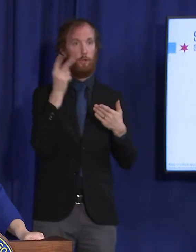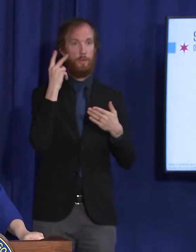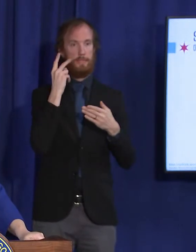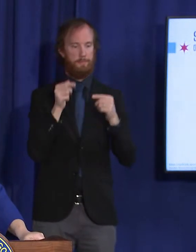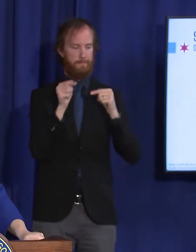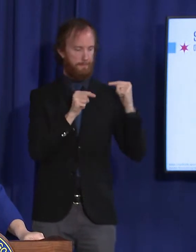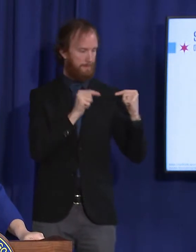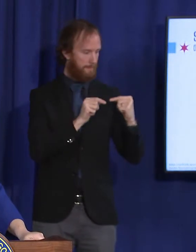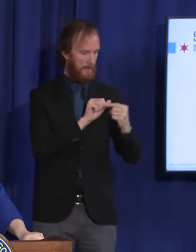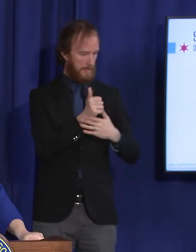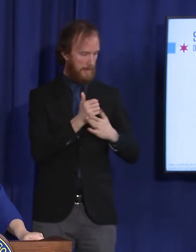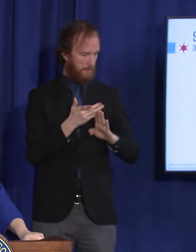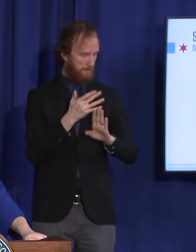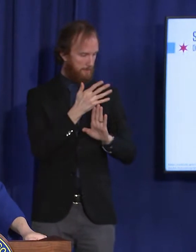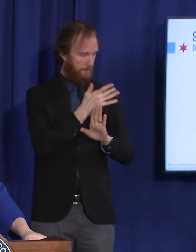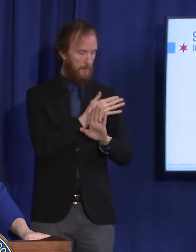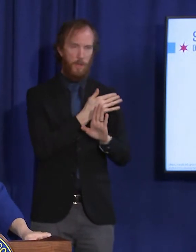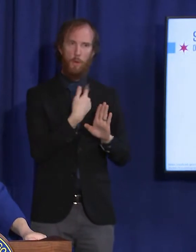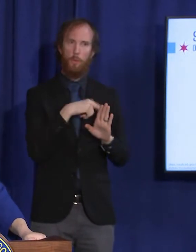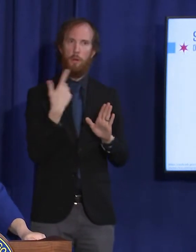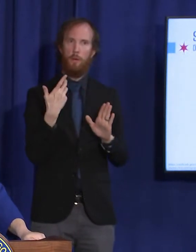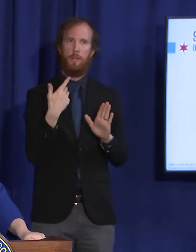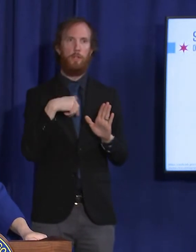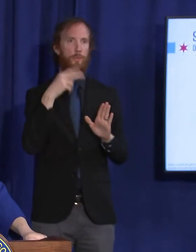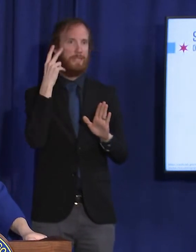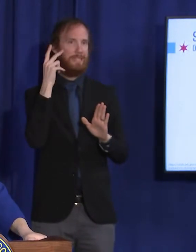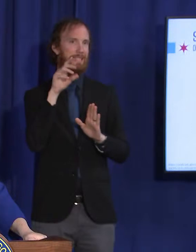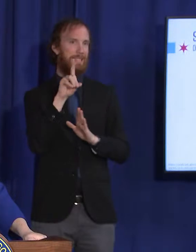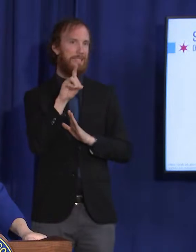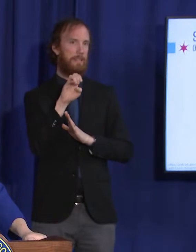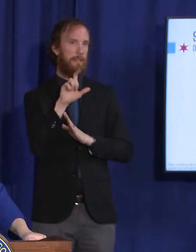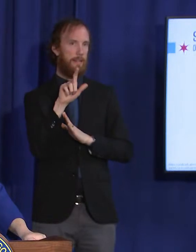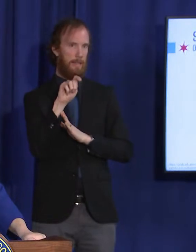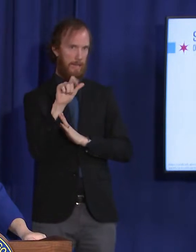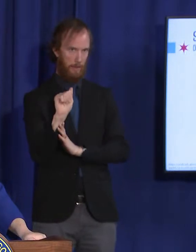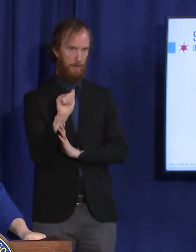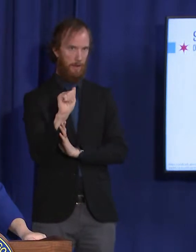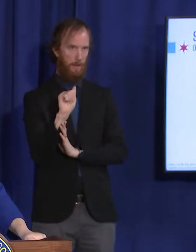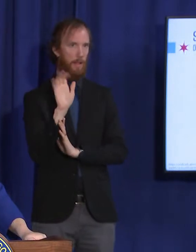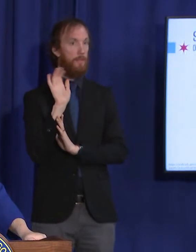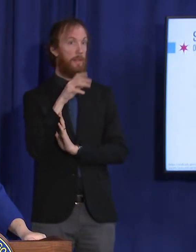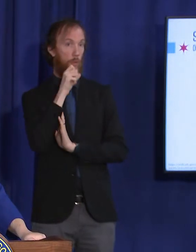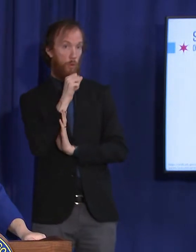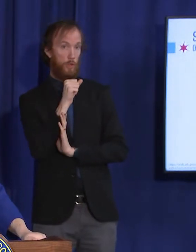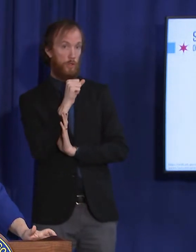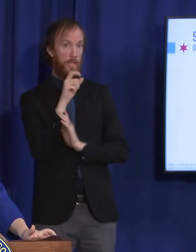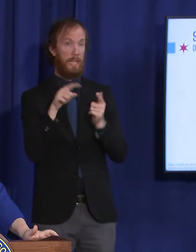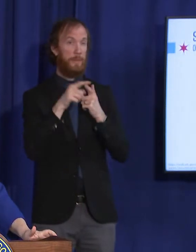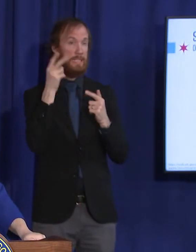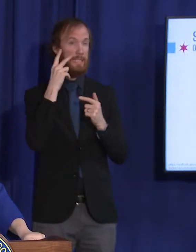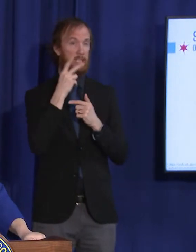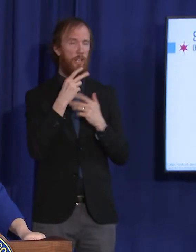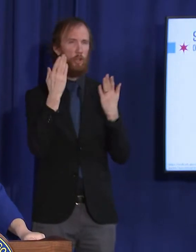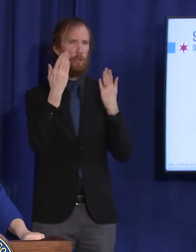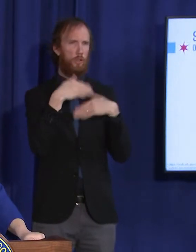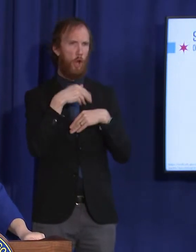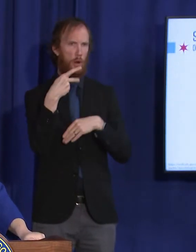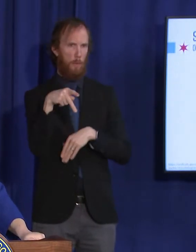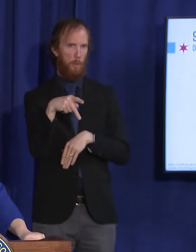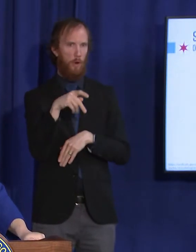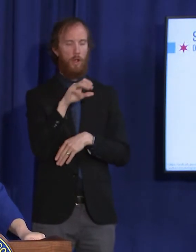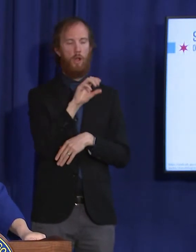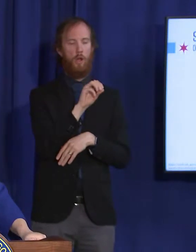or so, a little farther, we were still seeing a lot of Delta in orange. And then we saw in dark purple, the Omicron